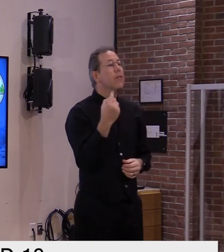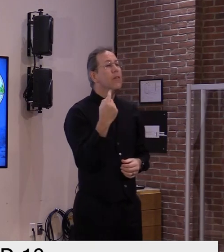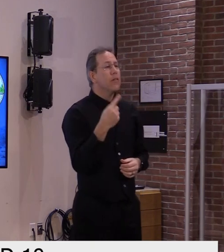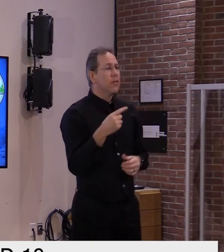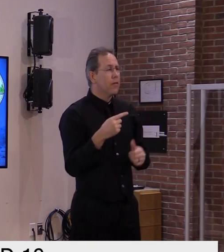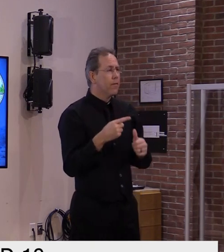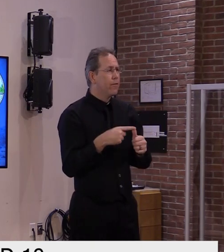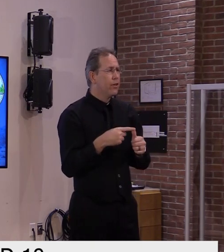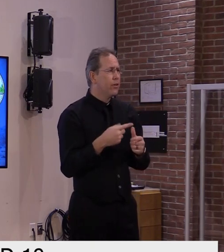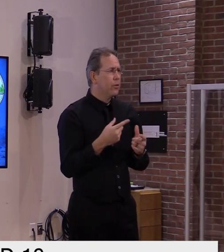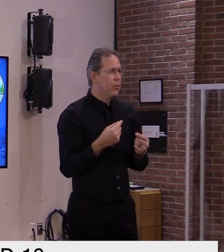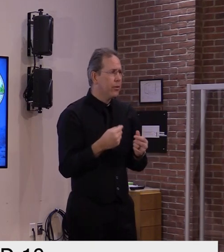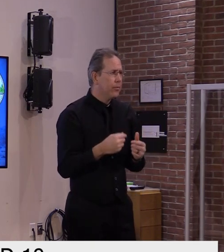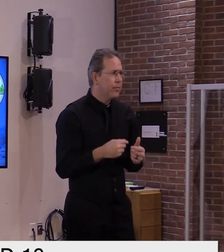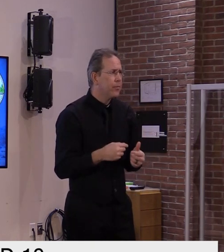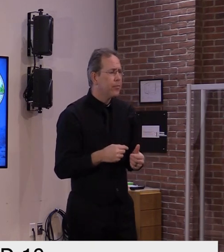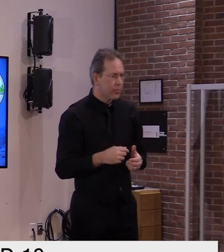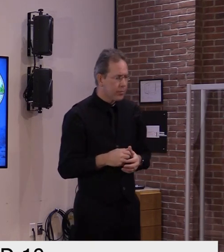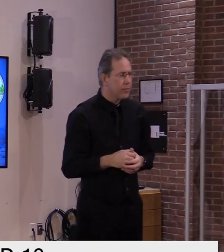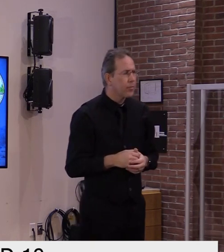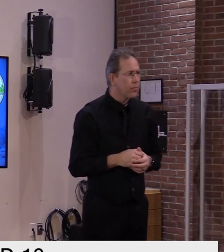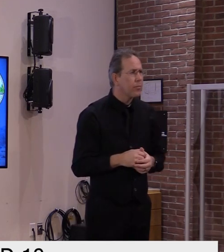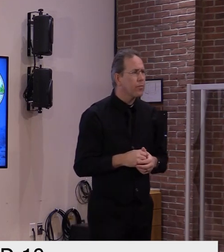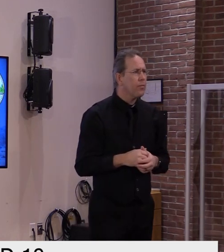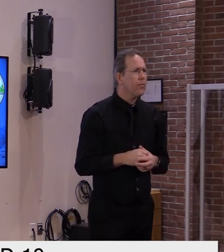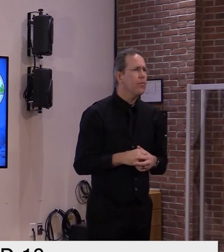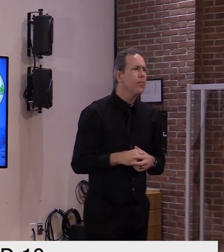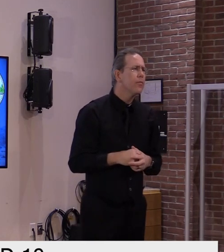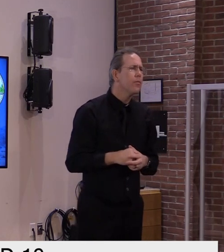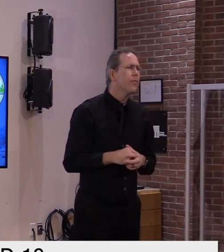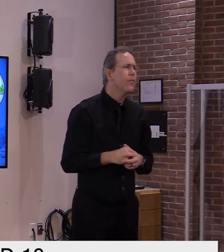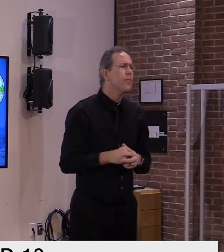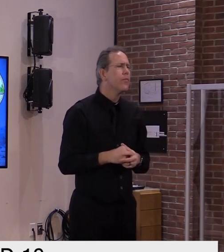additional number of people have already received the second dose.